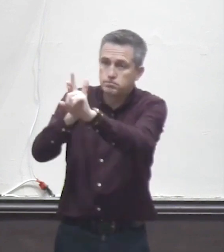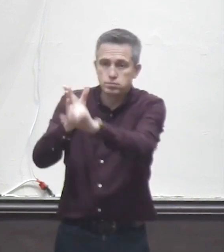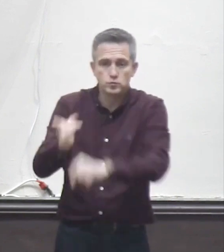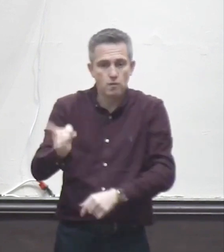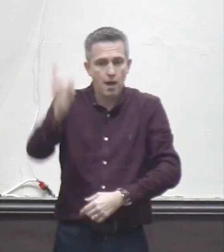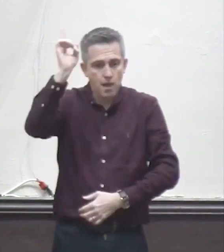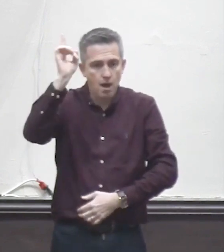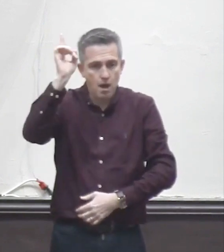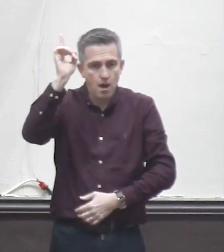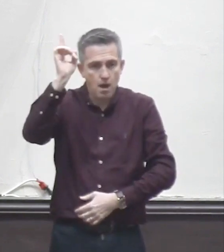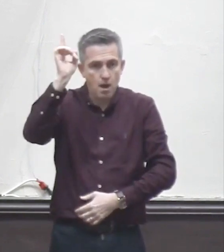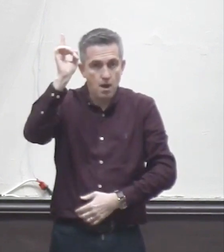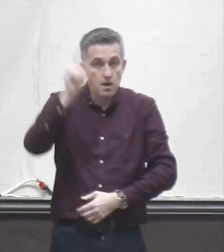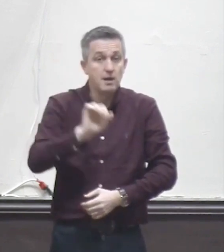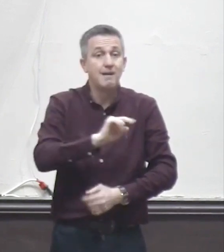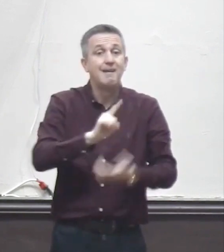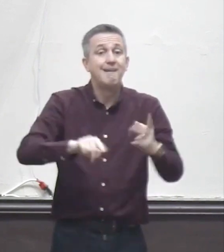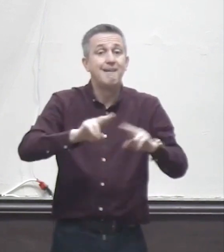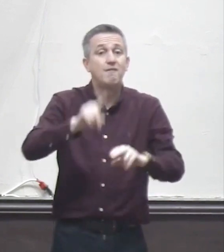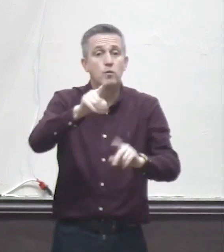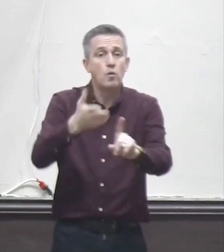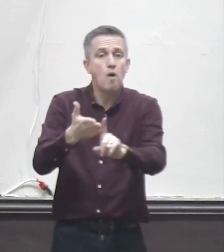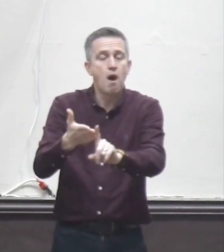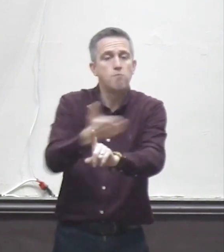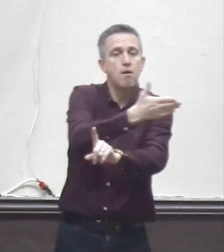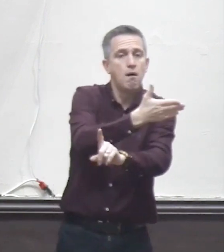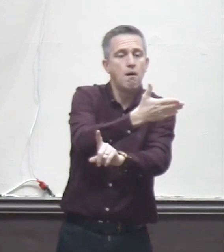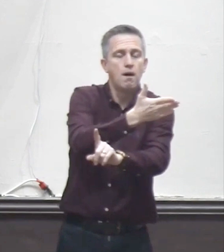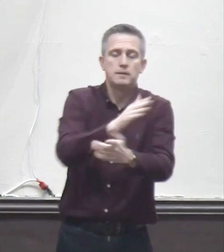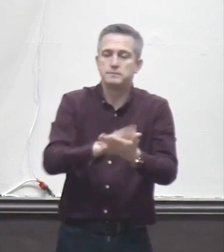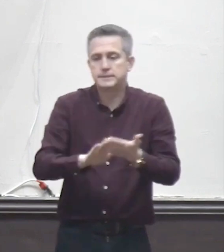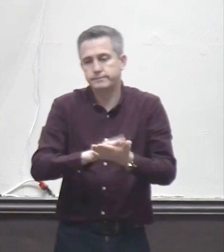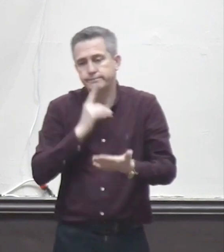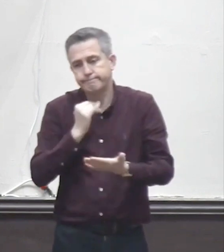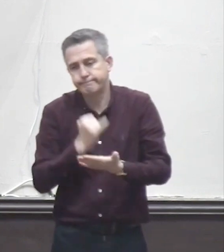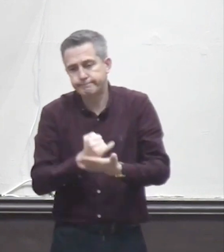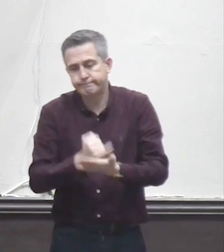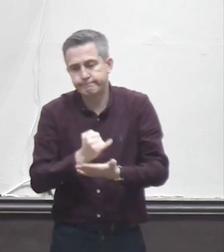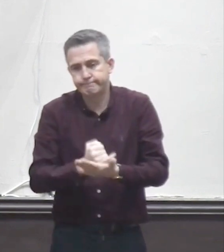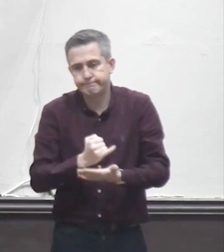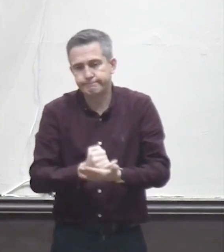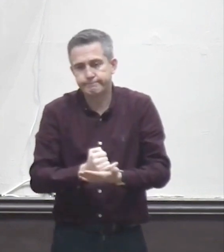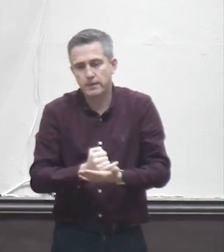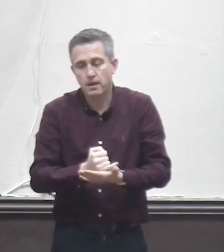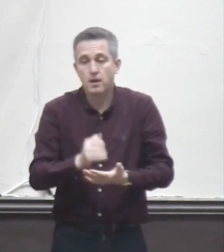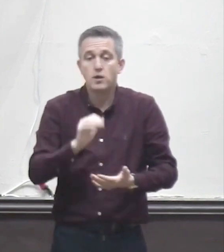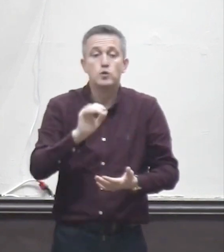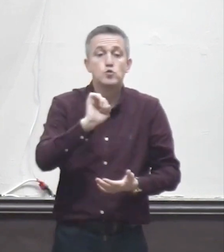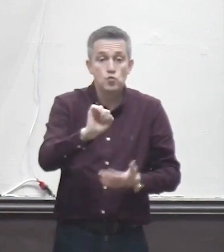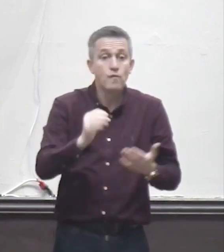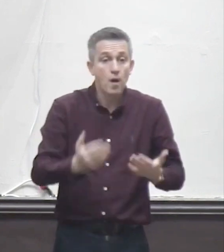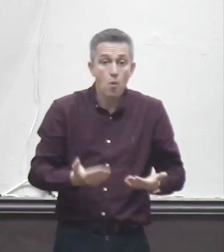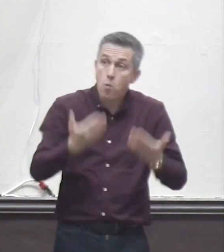Allah, then he has committed the most grievous of sin. And that is, he has associated in worship with